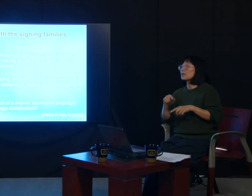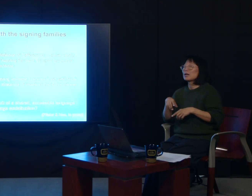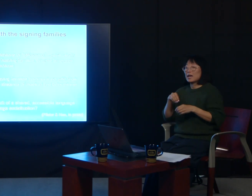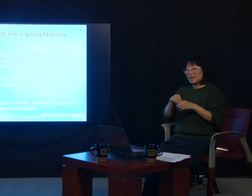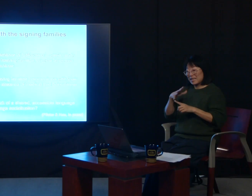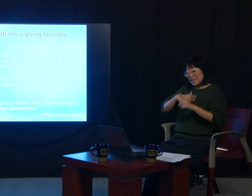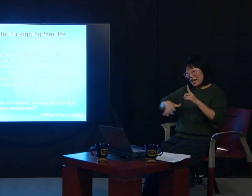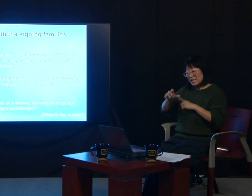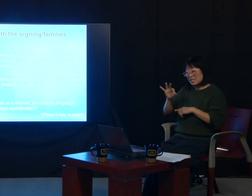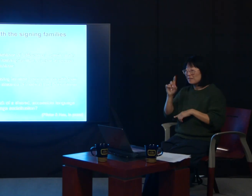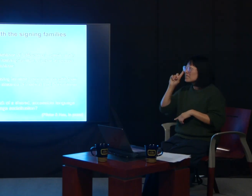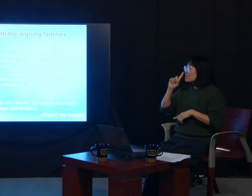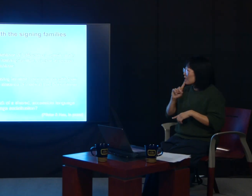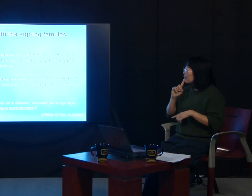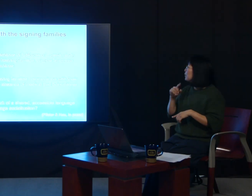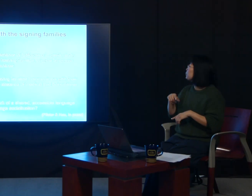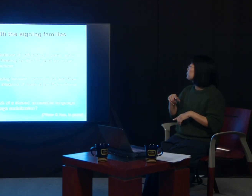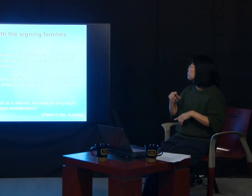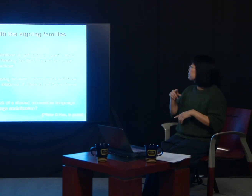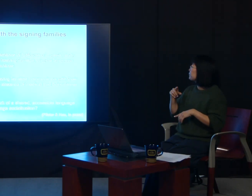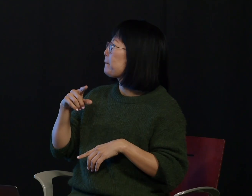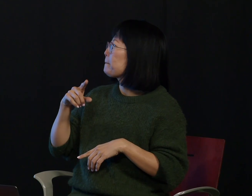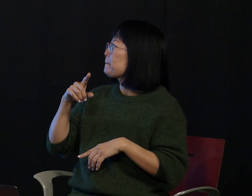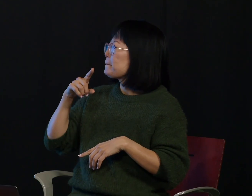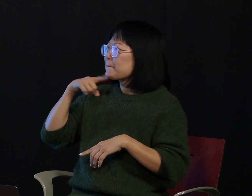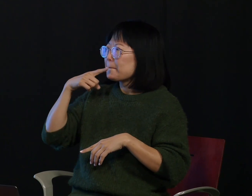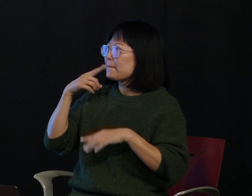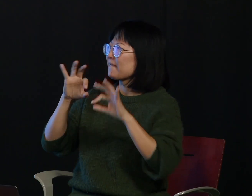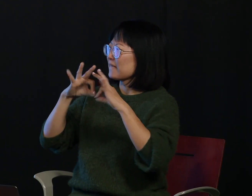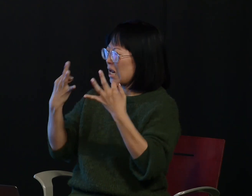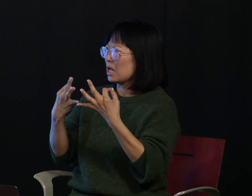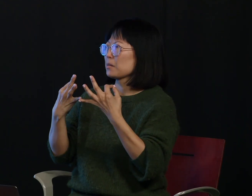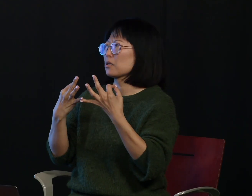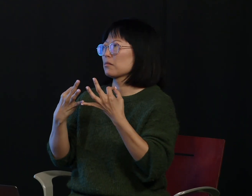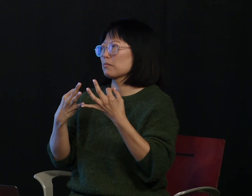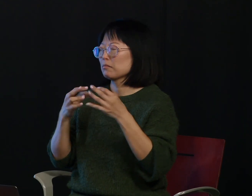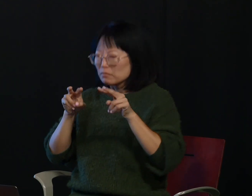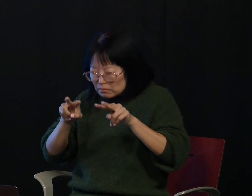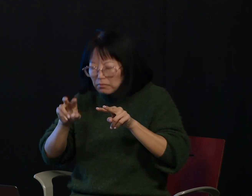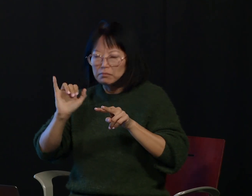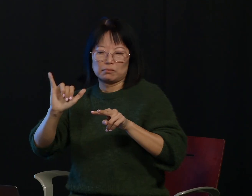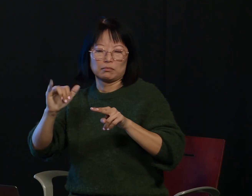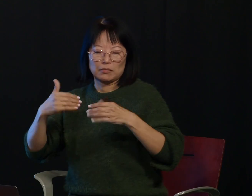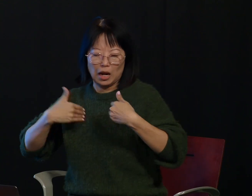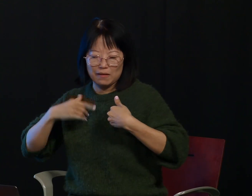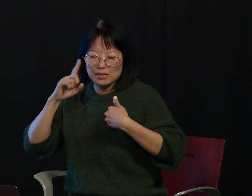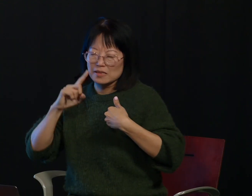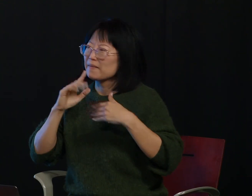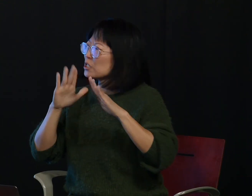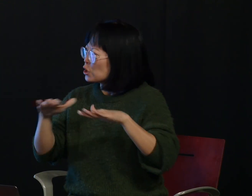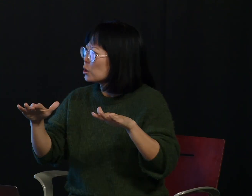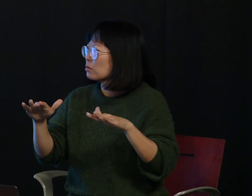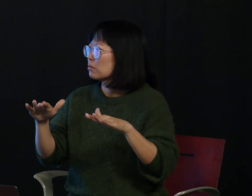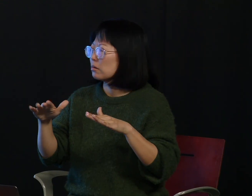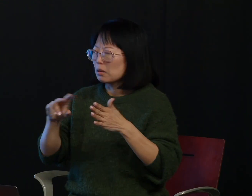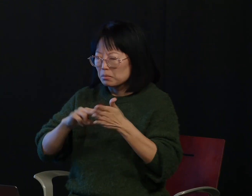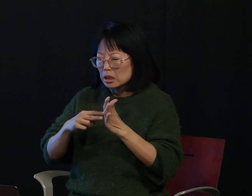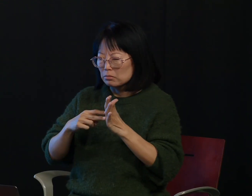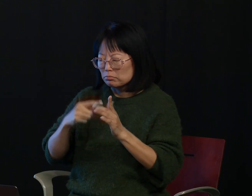you engage with deaf people, hearing families realize, oh, there's a deaf child.